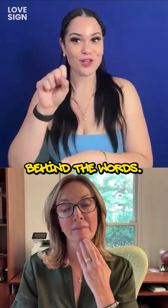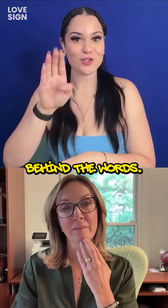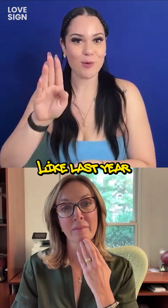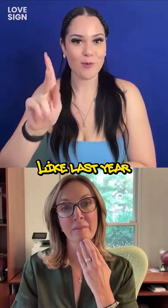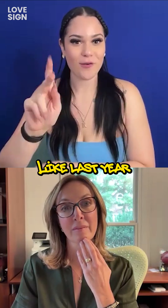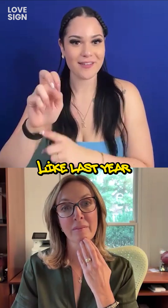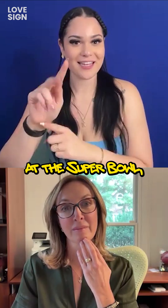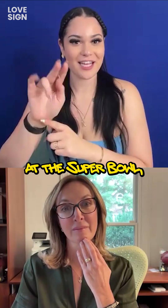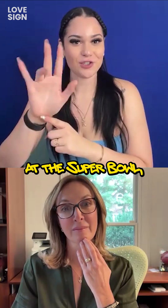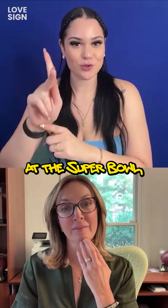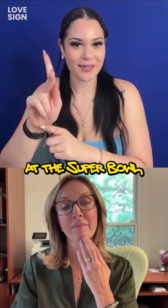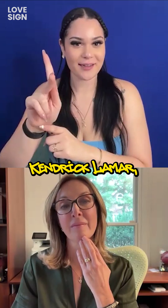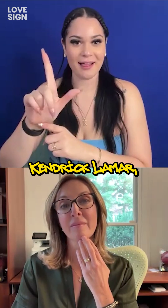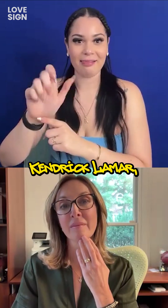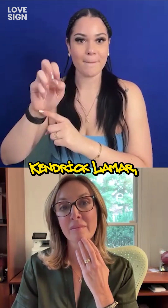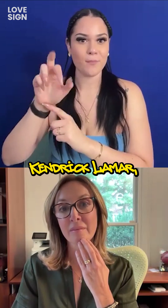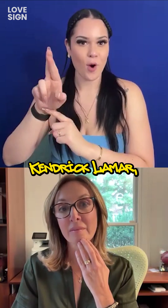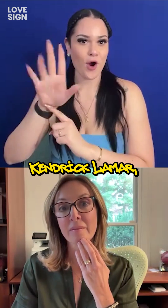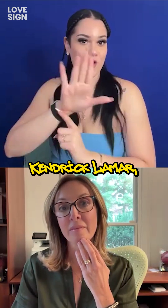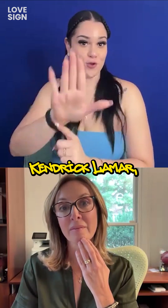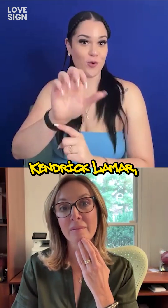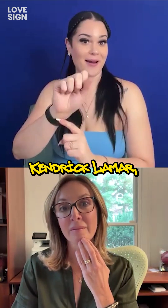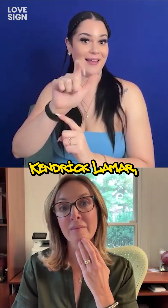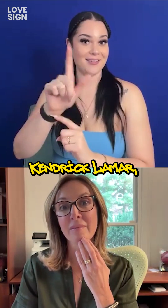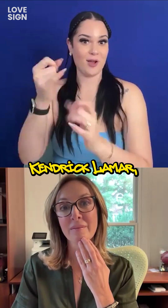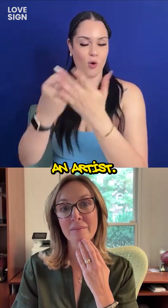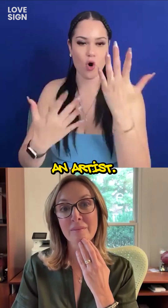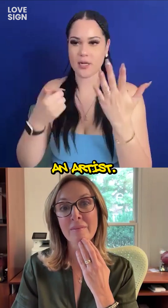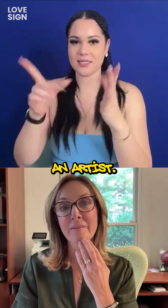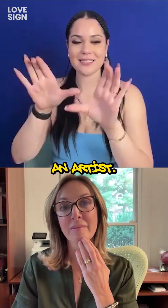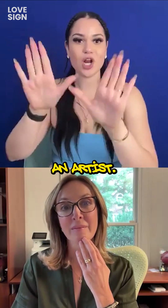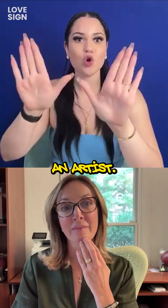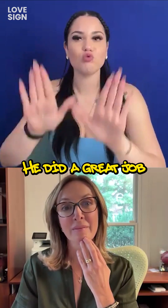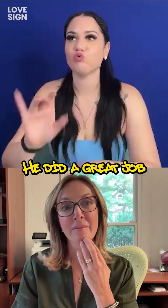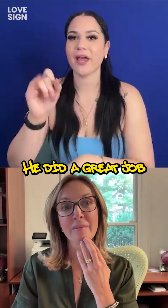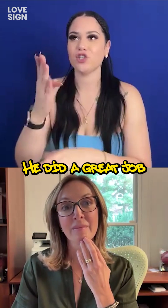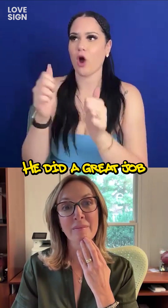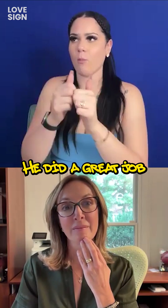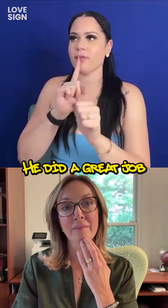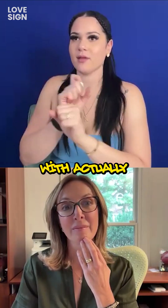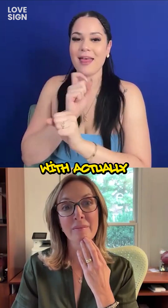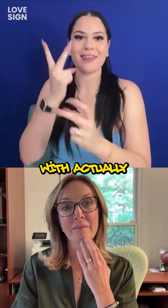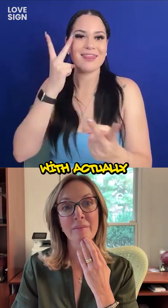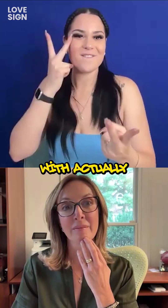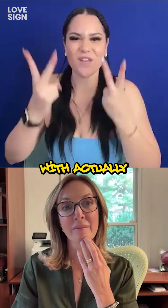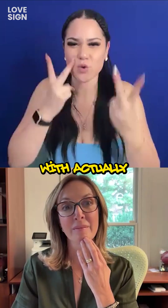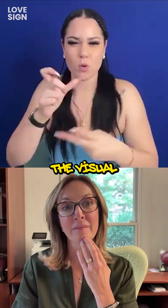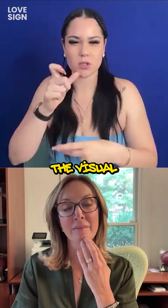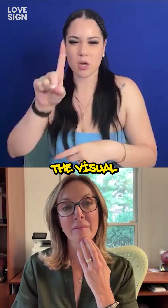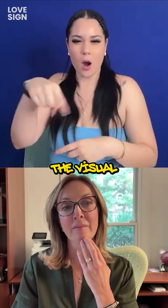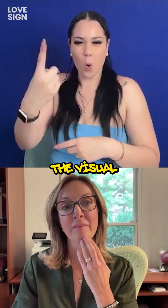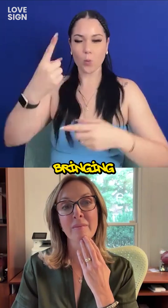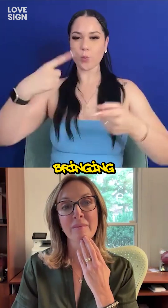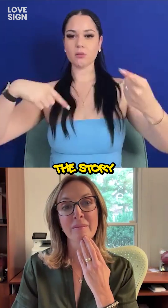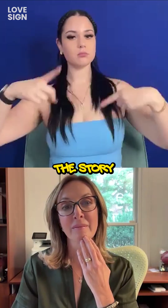behind the words. Like last year at the Super Bowl, Kendrick Lamar, your ASL artist, he did a great job with actually